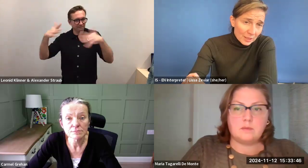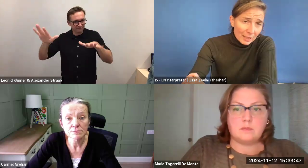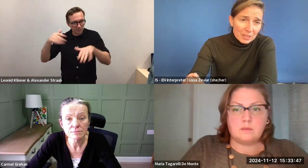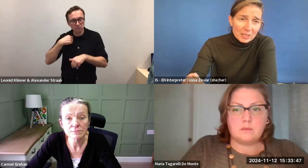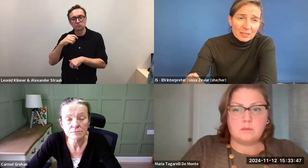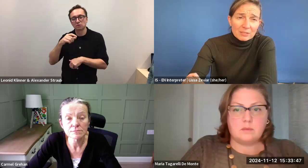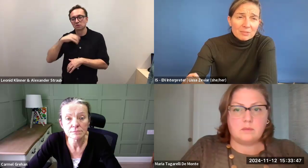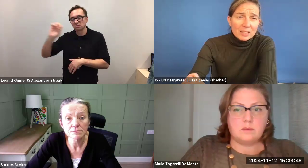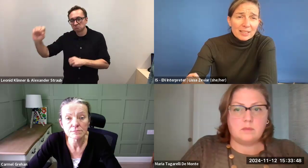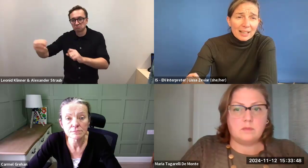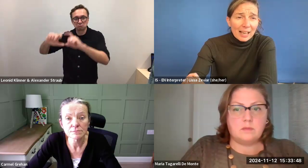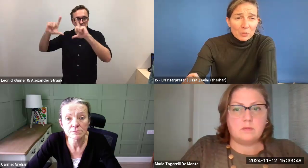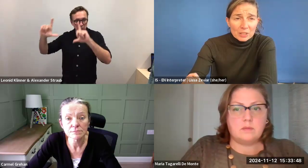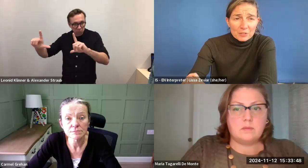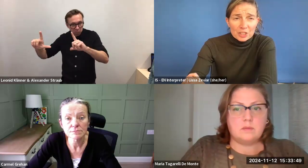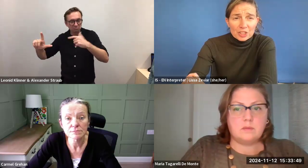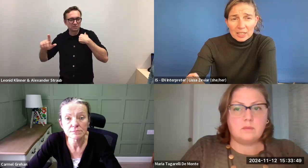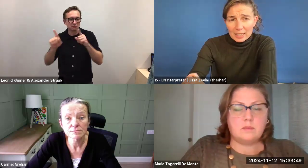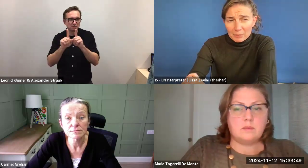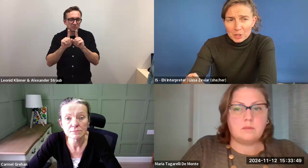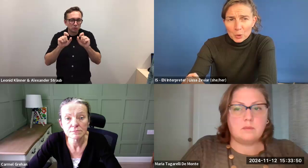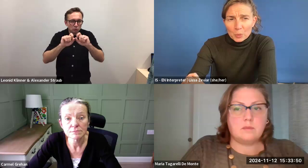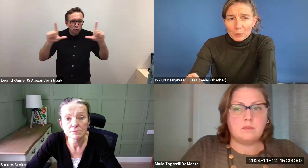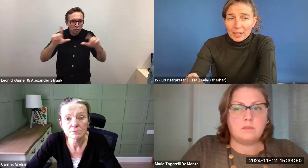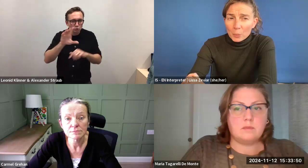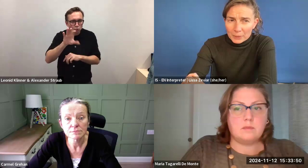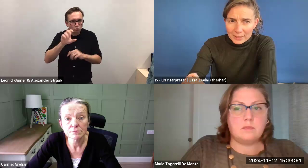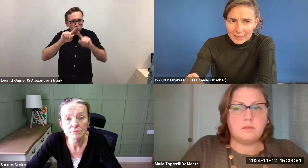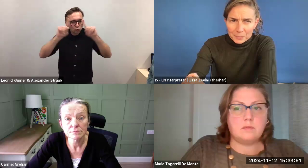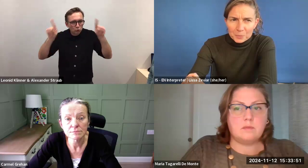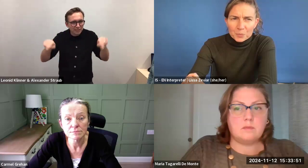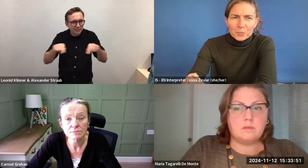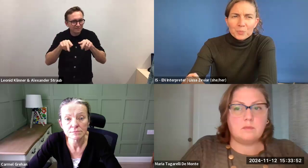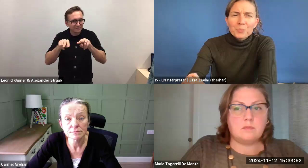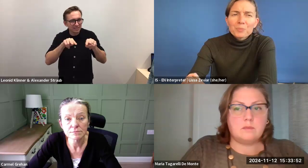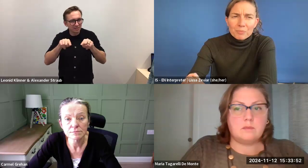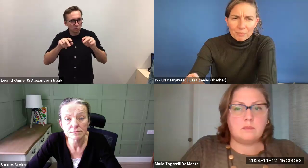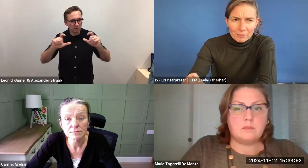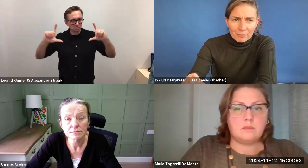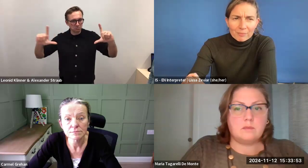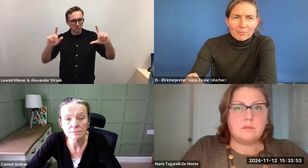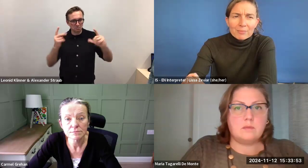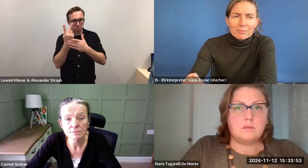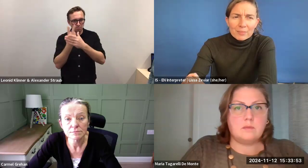their assignment, and when it's finished, then they let me know. And when I open it,